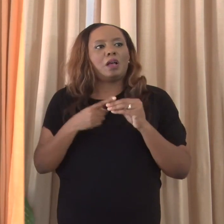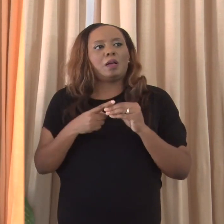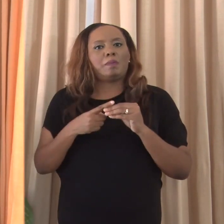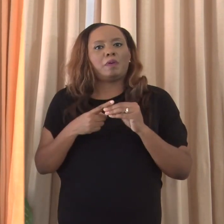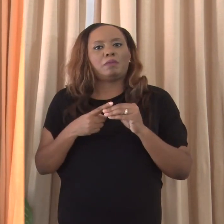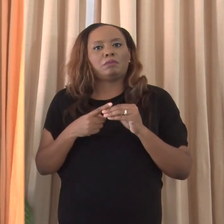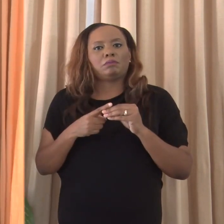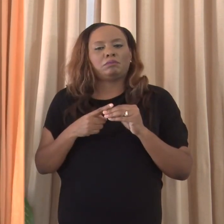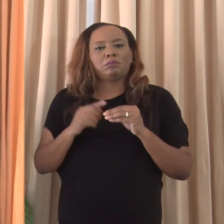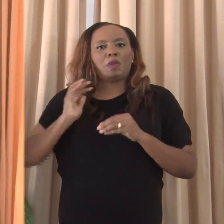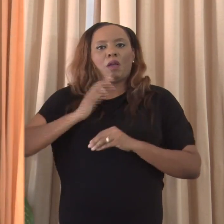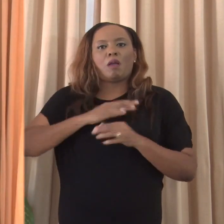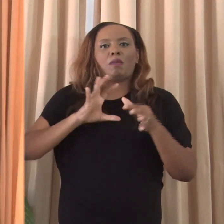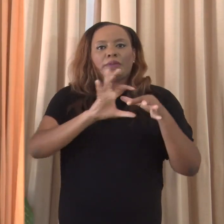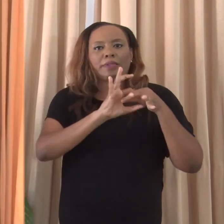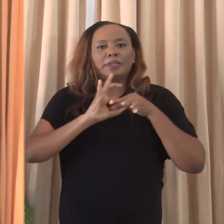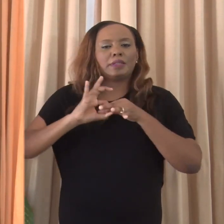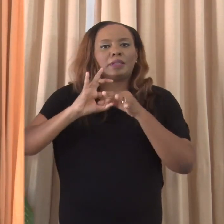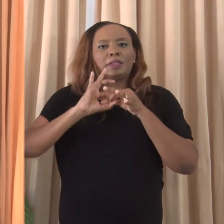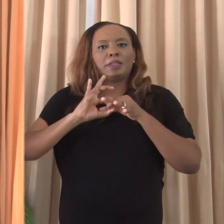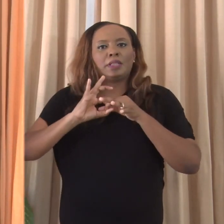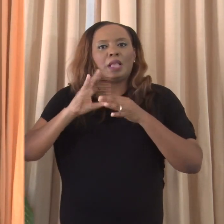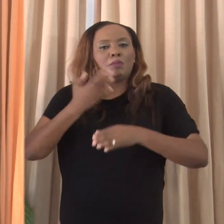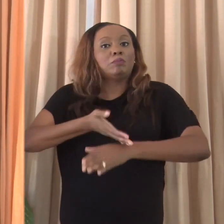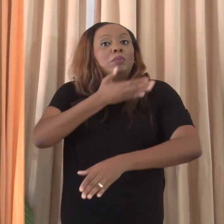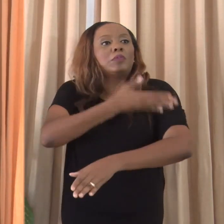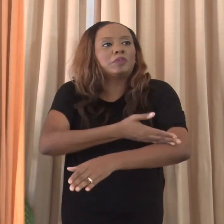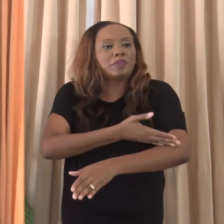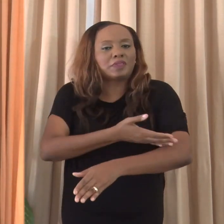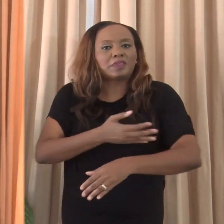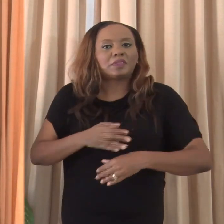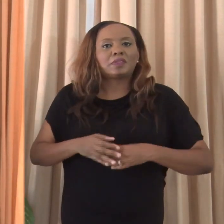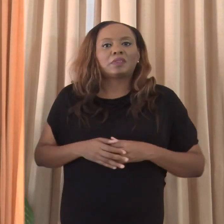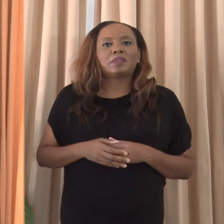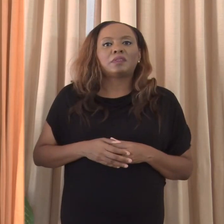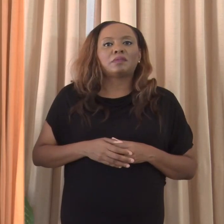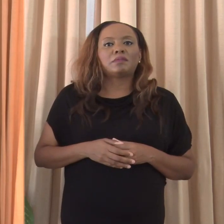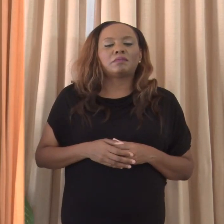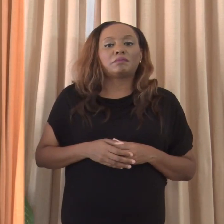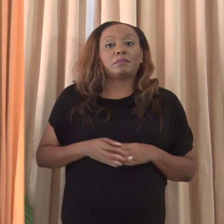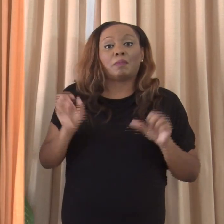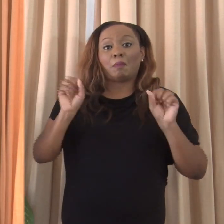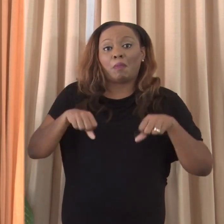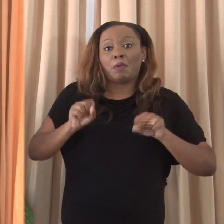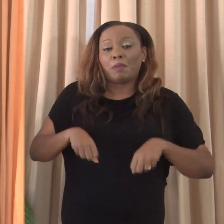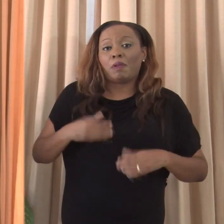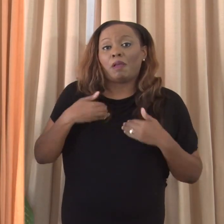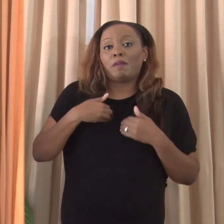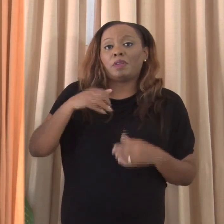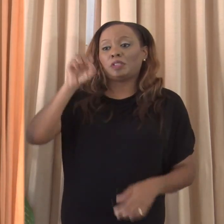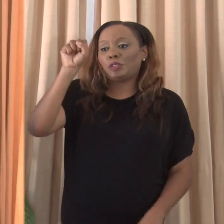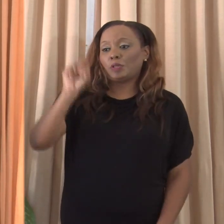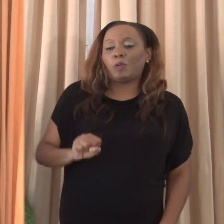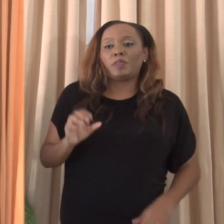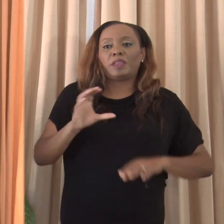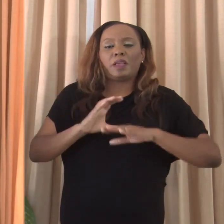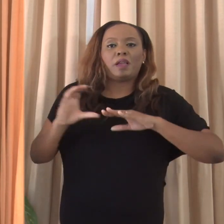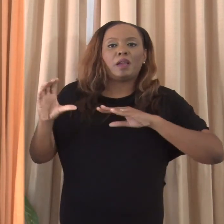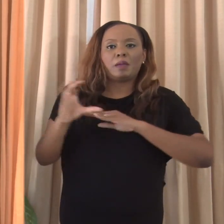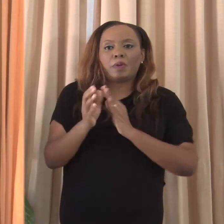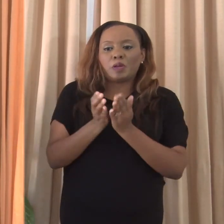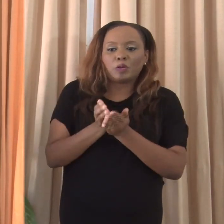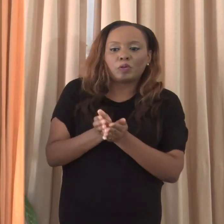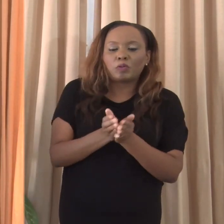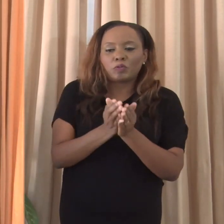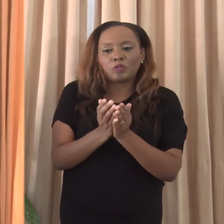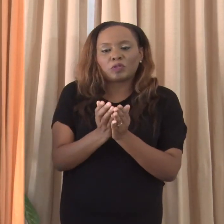they have with us. So that at long last, the idea of a Southern Caribbean Cruise Alliance where in summertime, not only in wintertime,